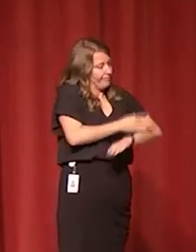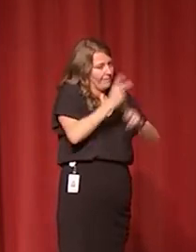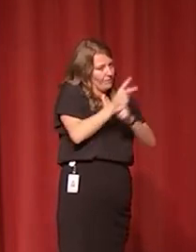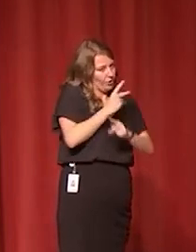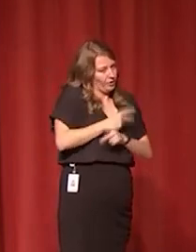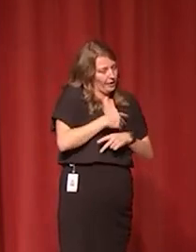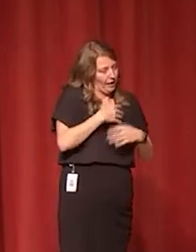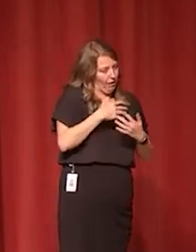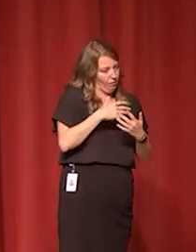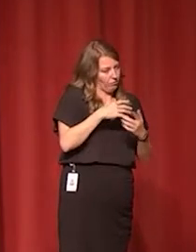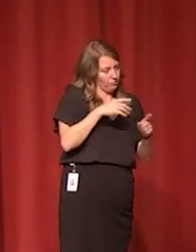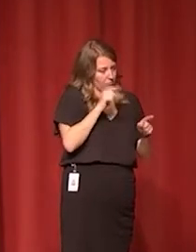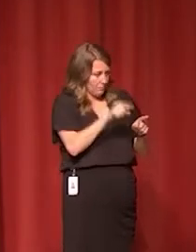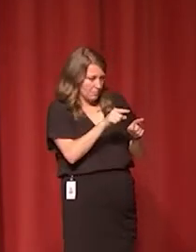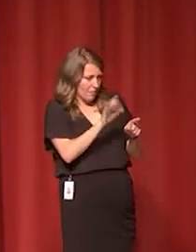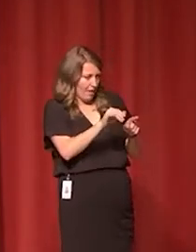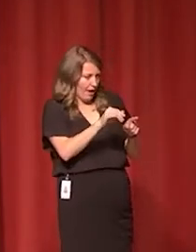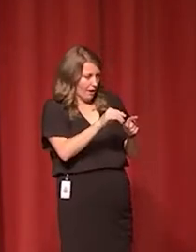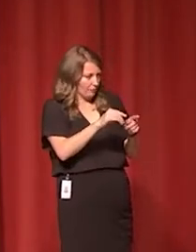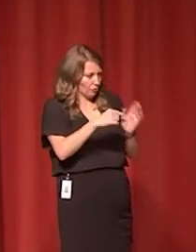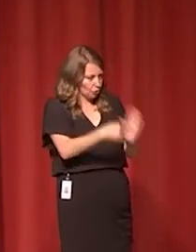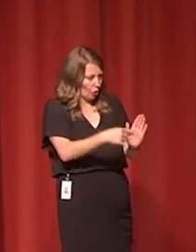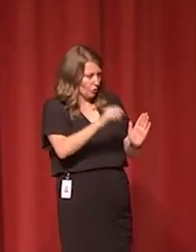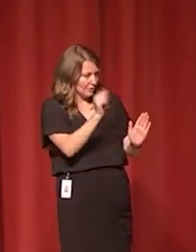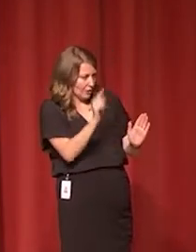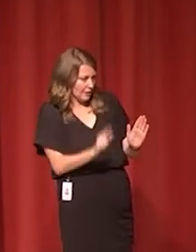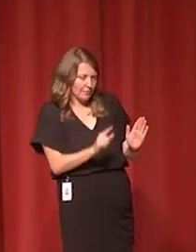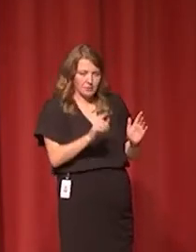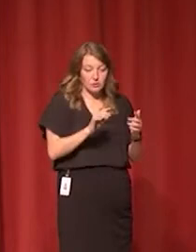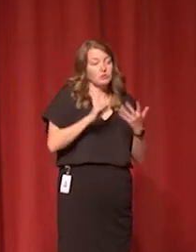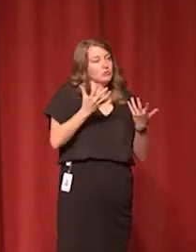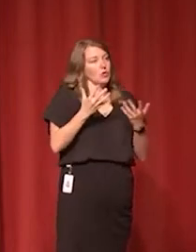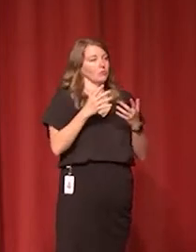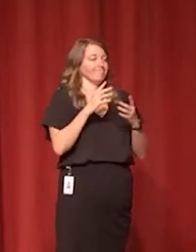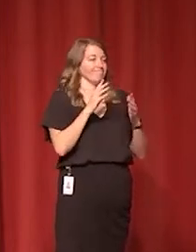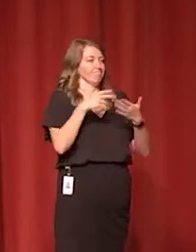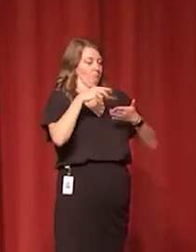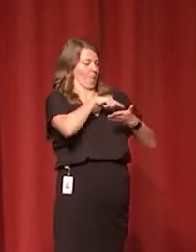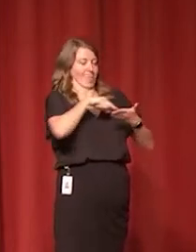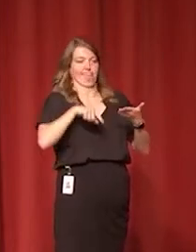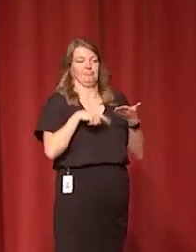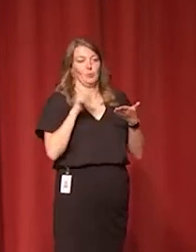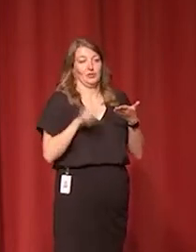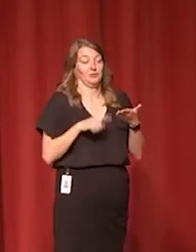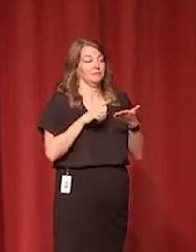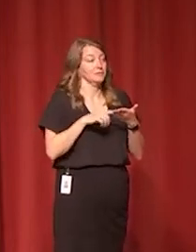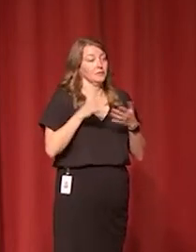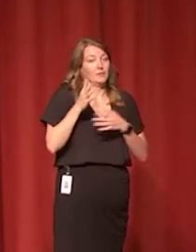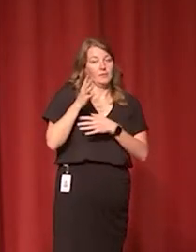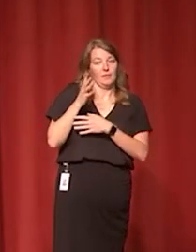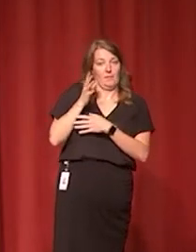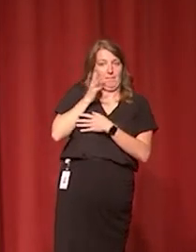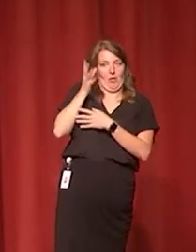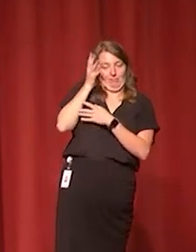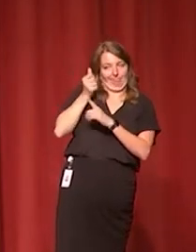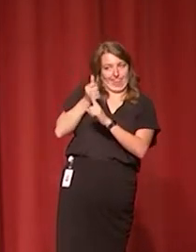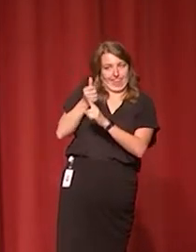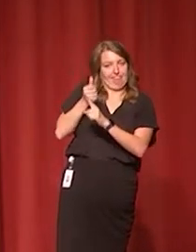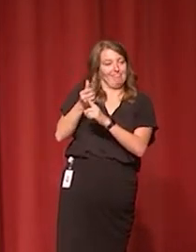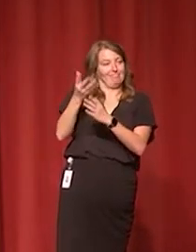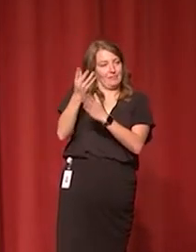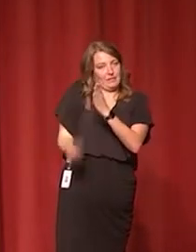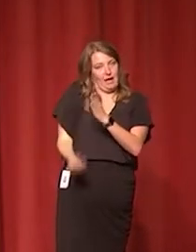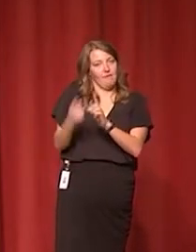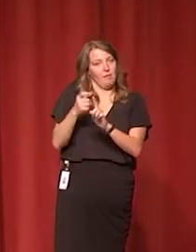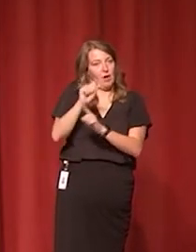And so it really gets to the question of how soon, how early does one test? So I'll just read the question. I have a parent who died with Alzheimer's